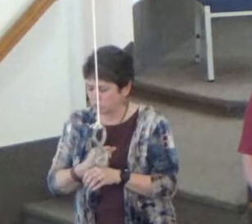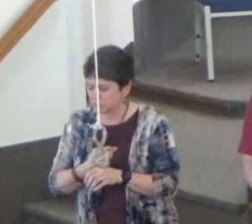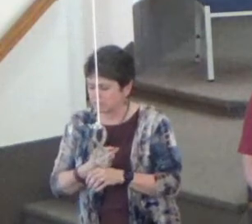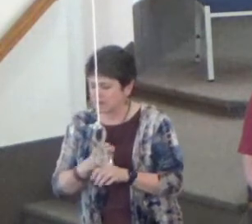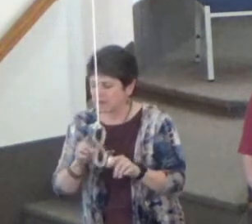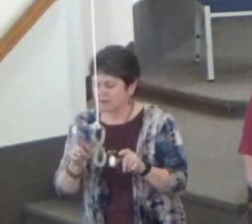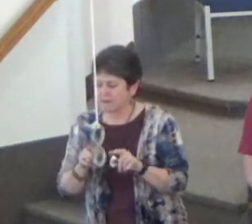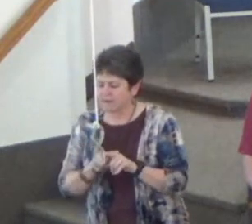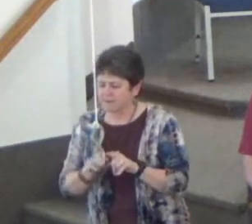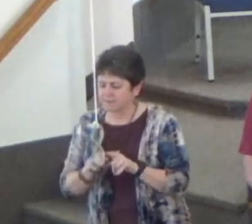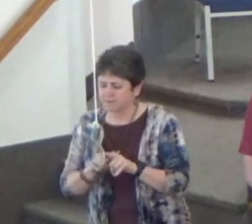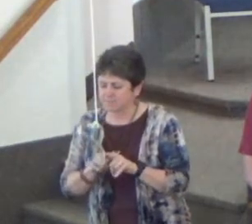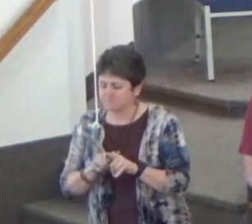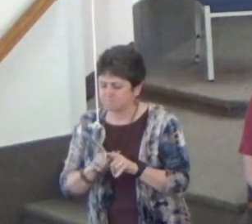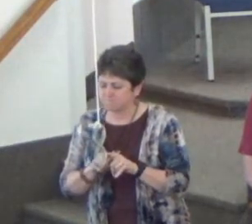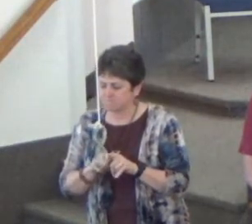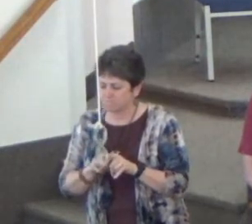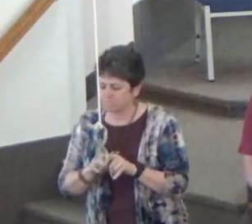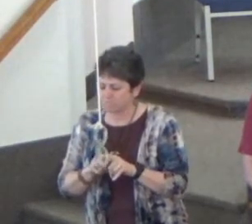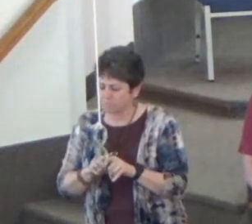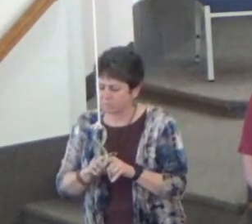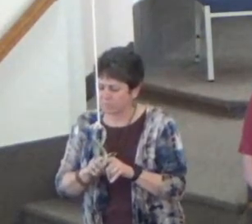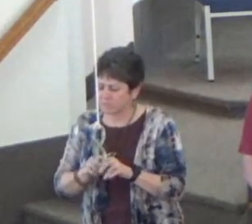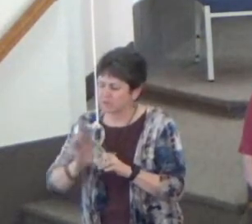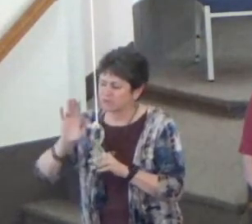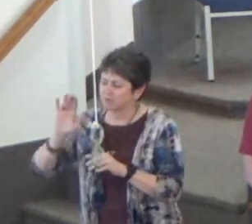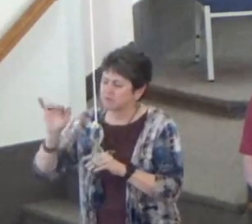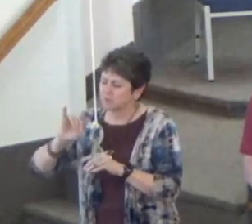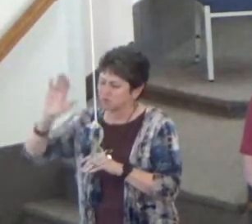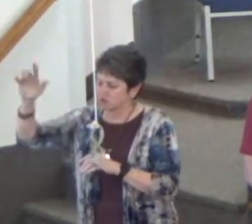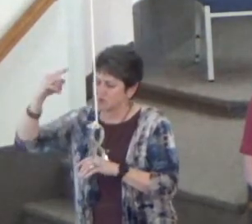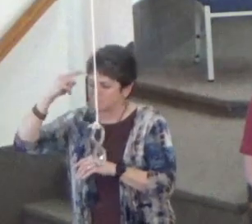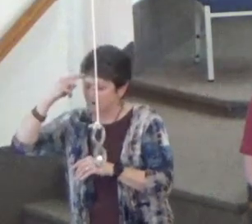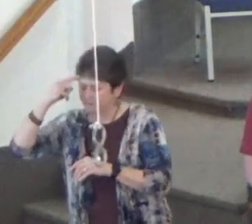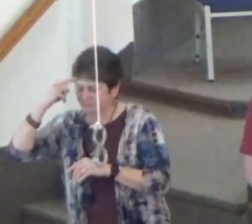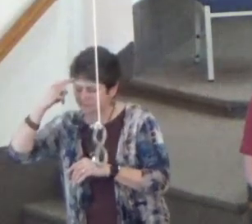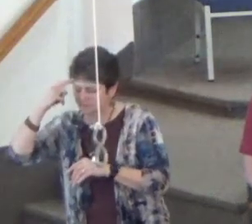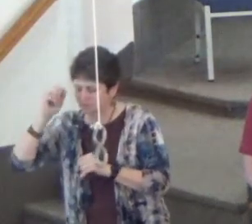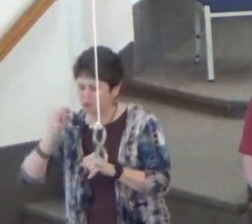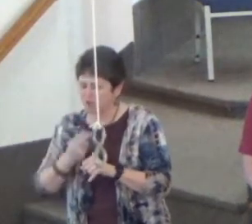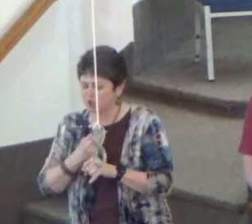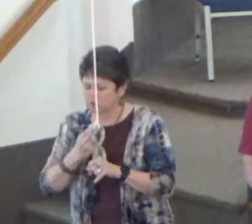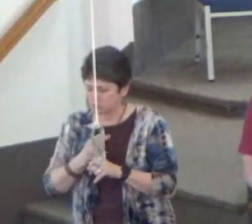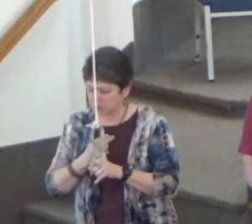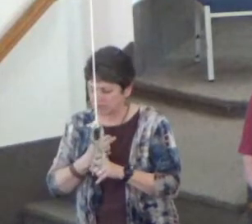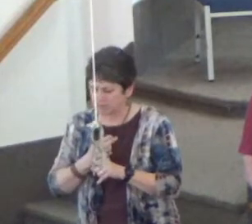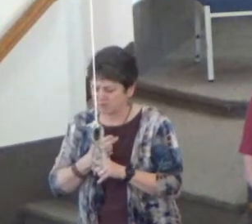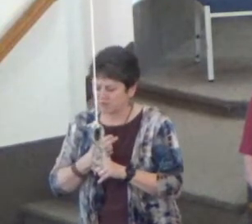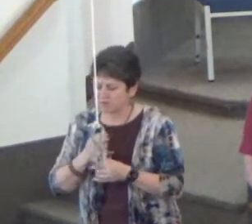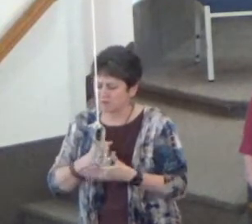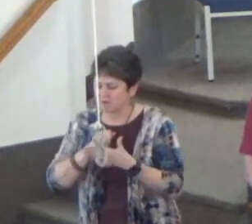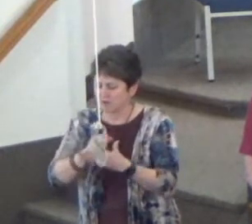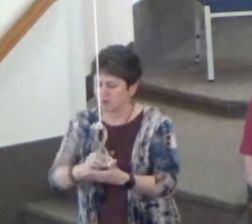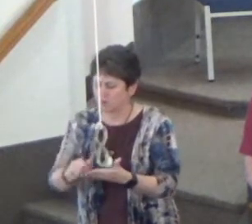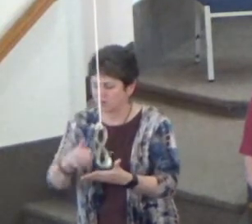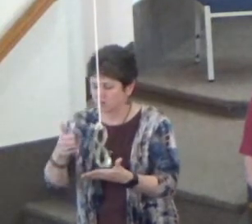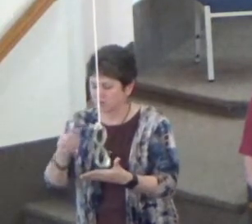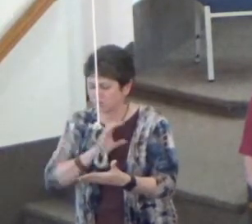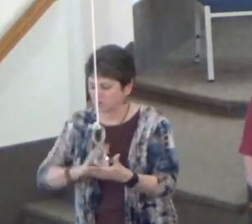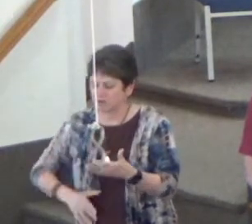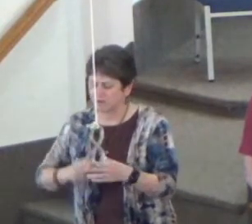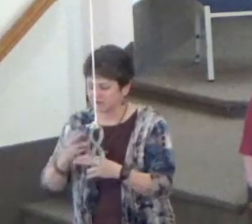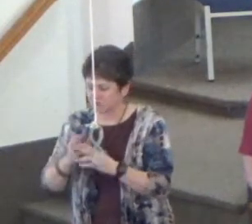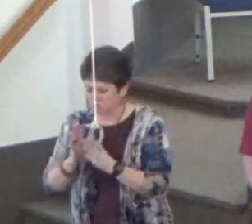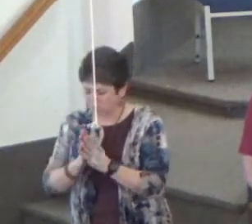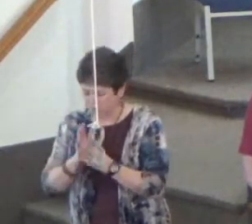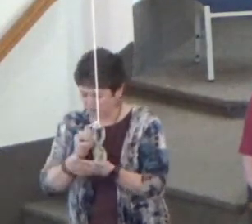as a, in your mind, that we can use it to help with others. In Christ's name